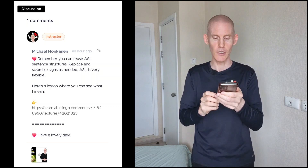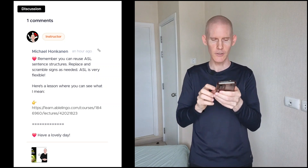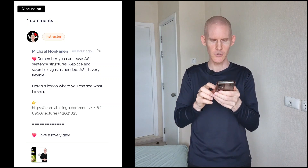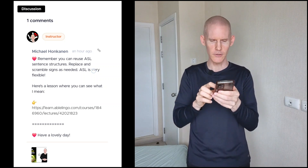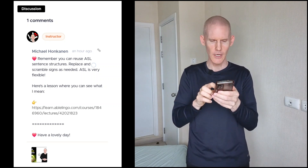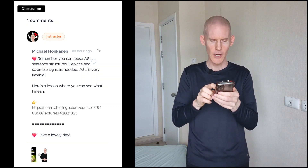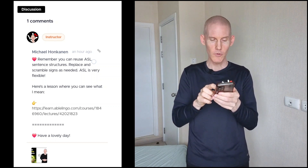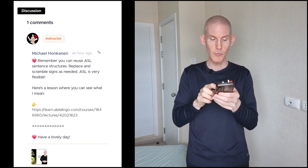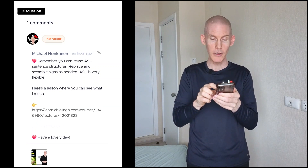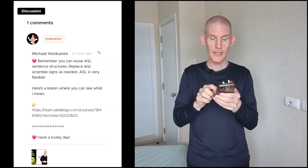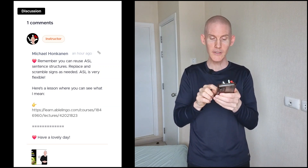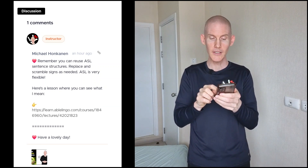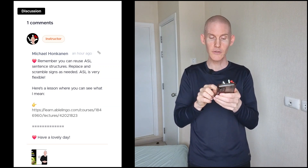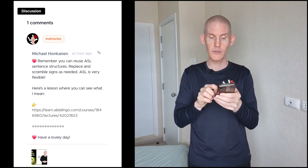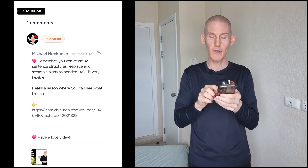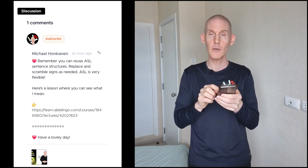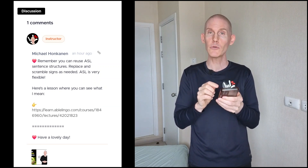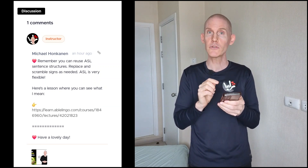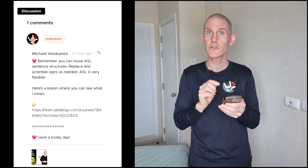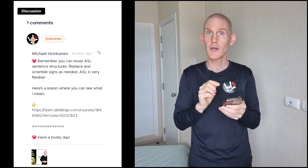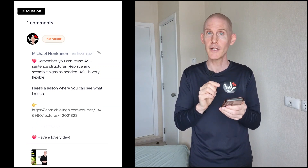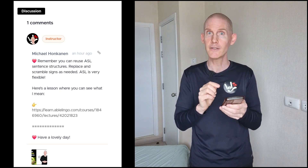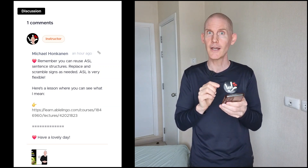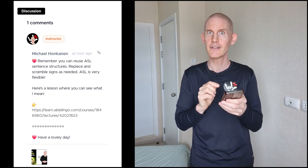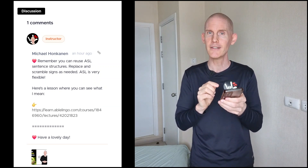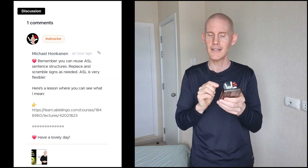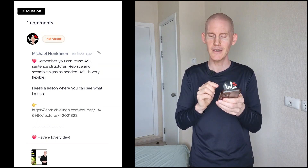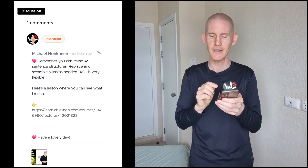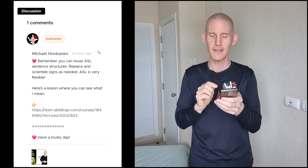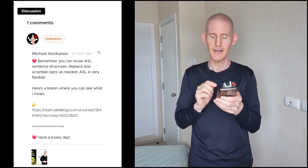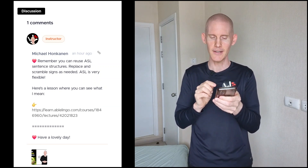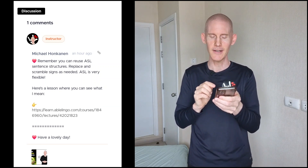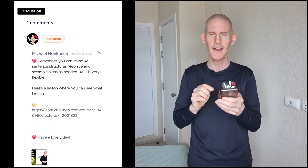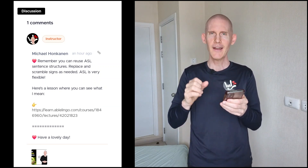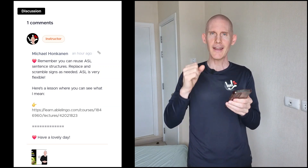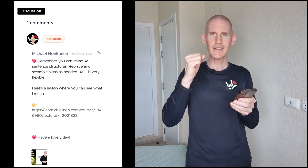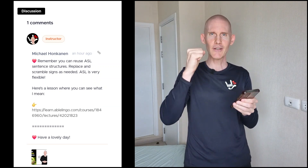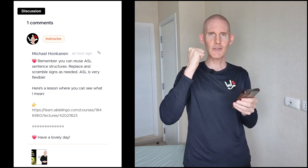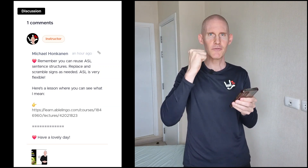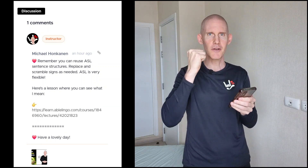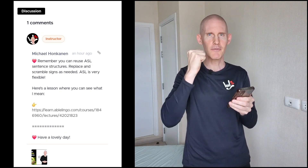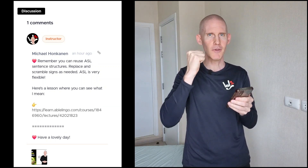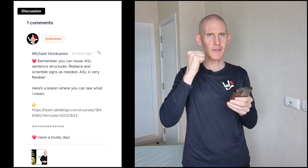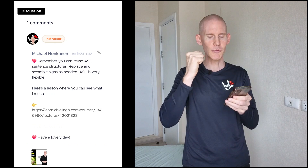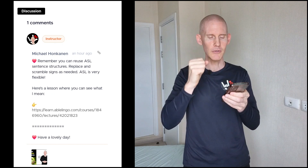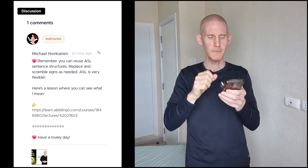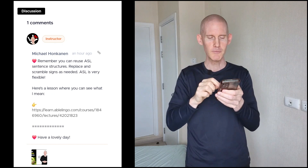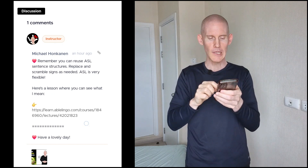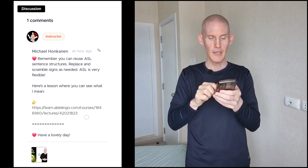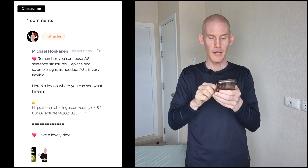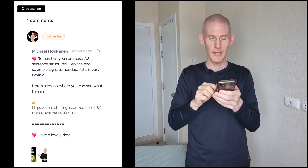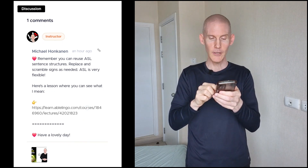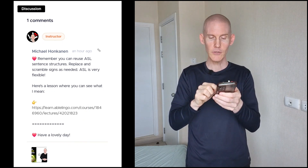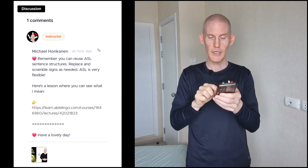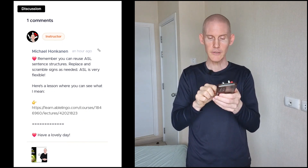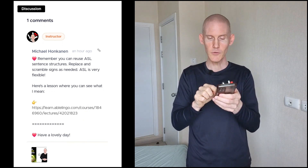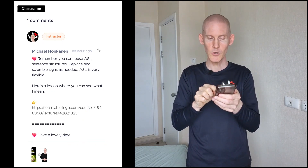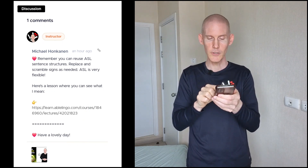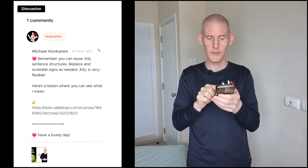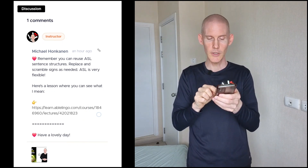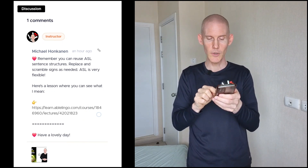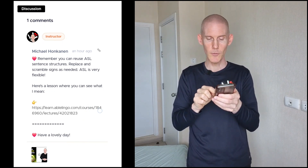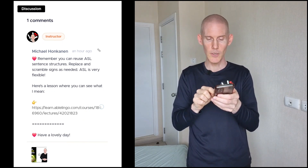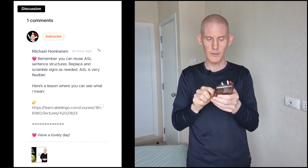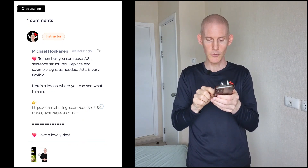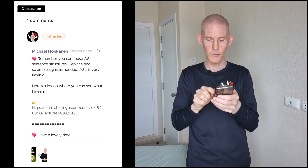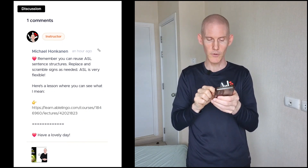sentence structures. Replace and scramble signs as needed. ASL is very flexible. And here's a lesson where you